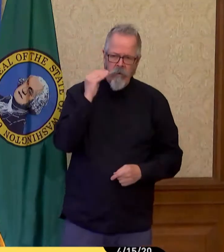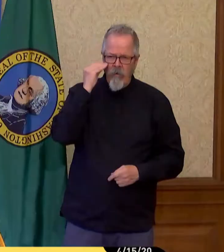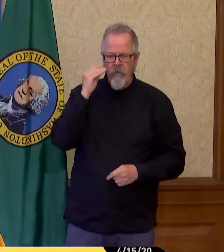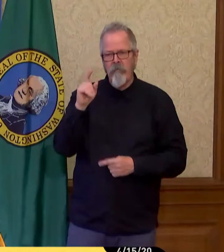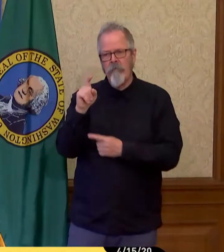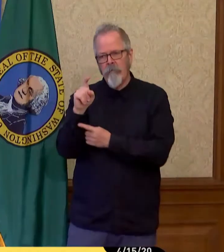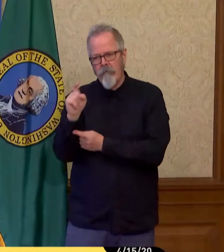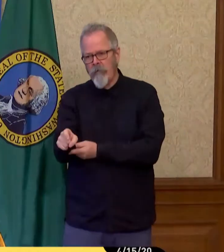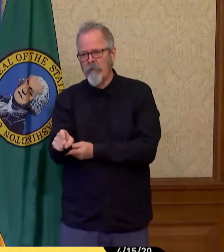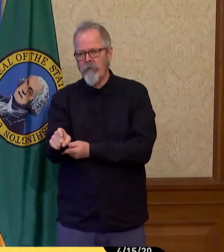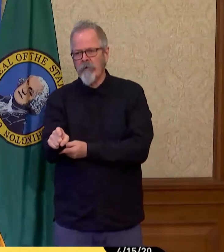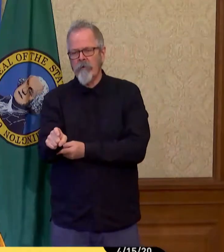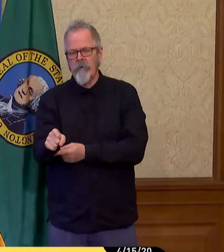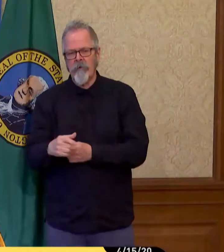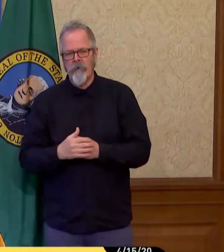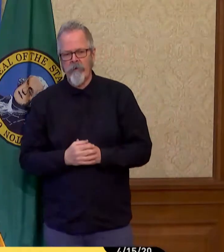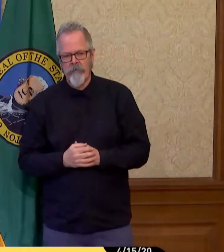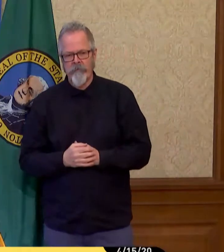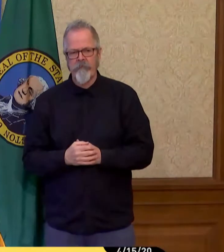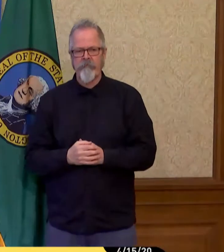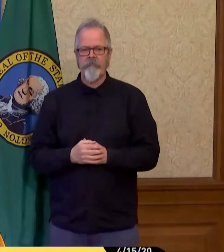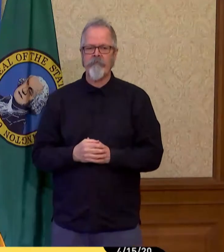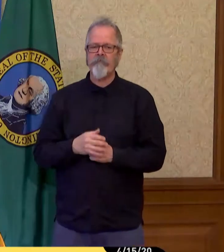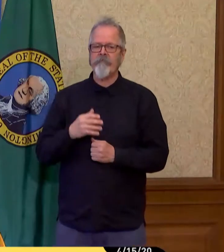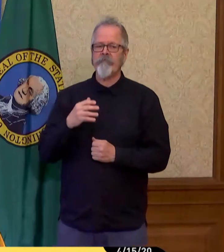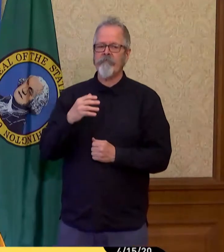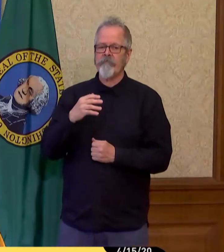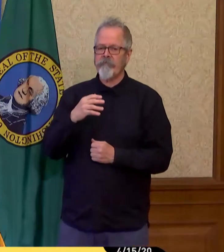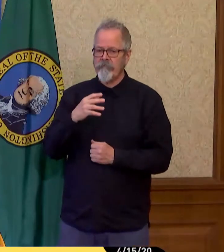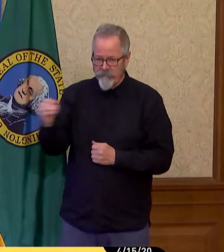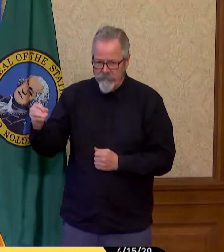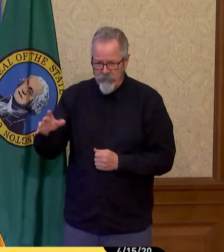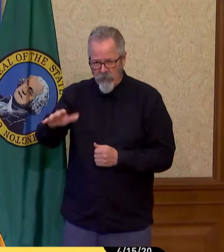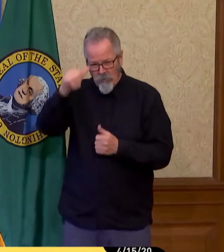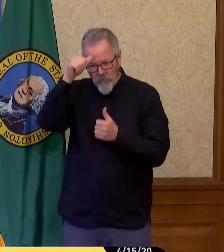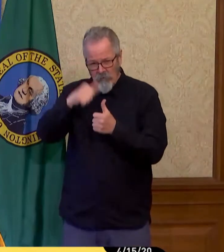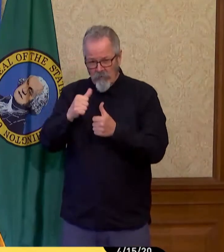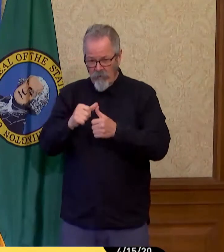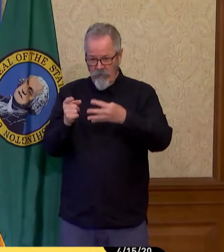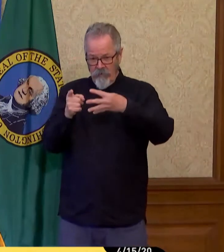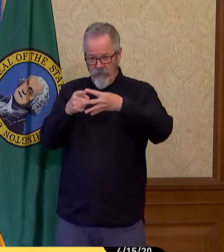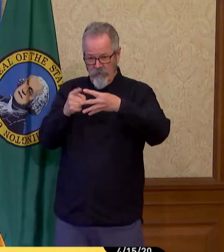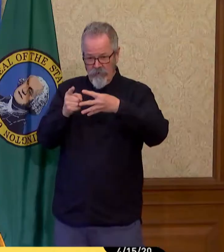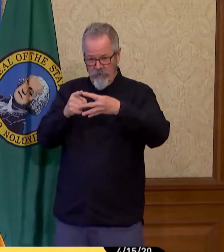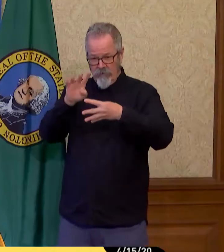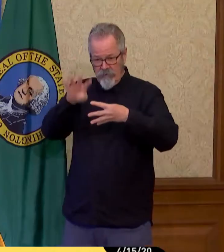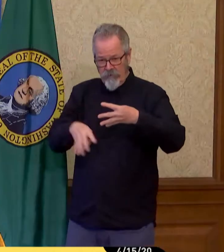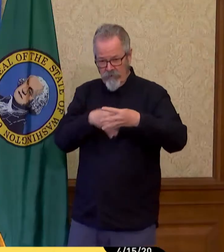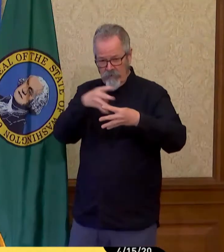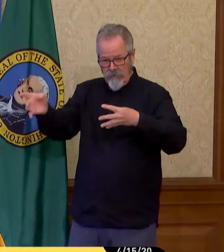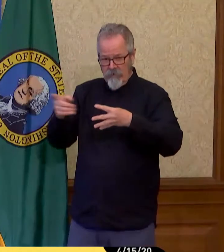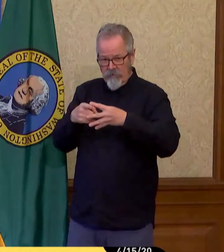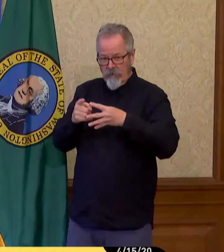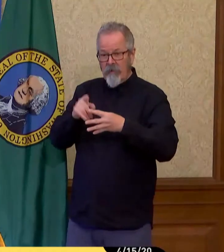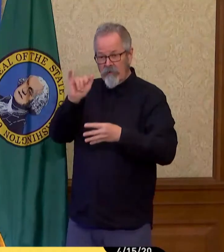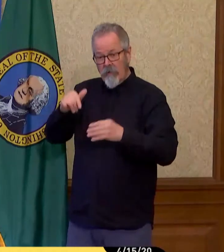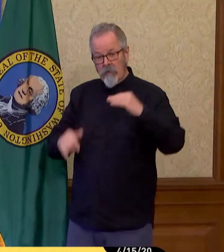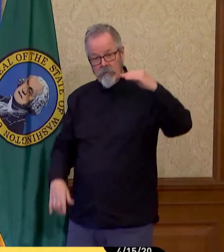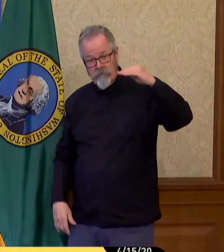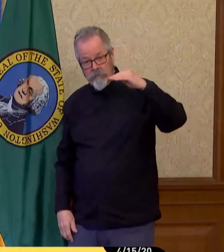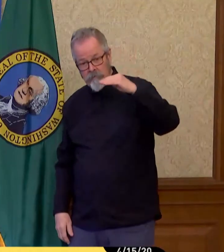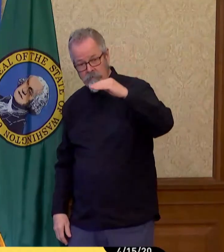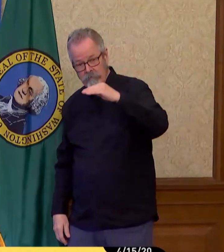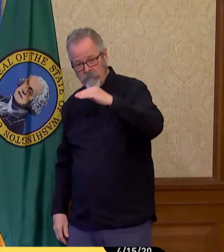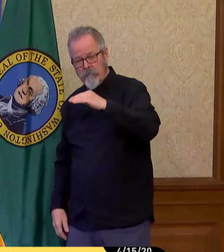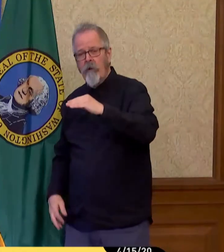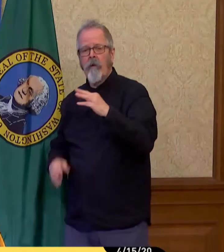that the first curve that I showed you from the first modeler ends up being more predictive than this